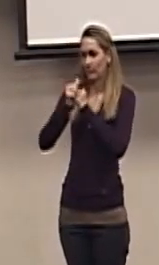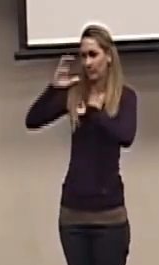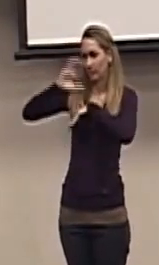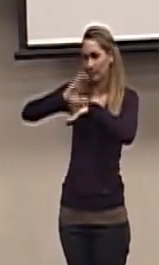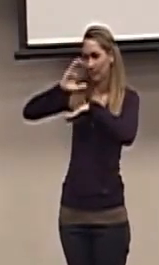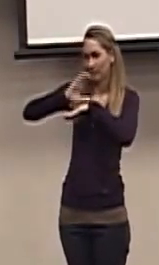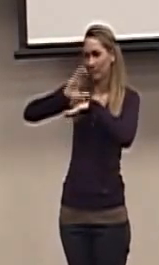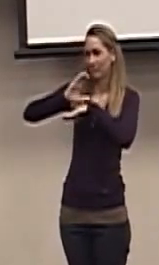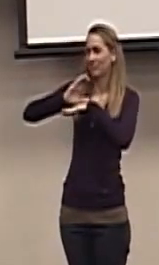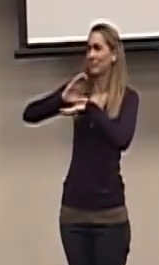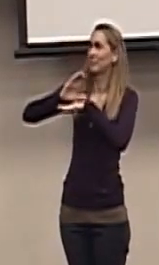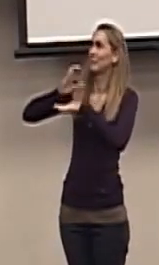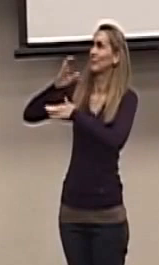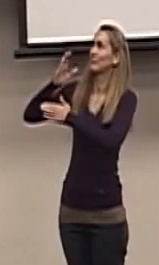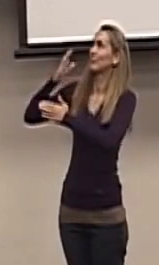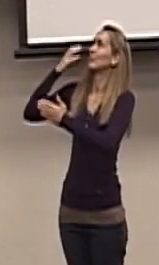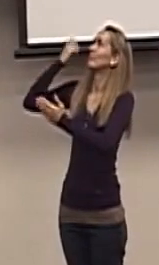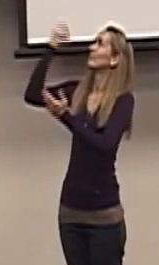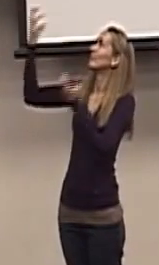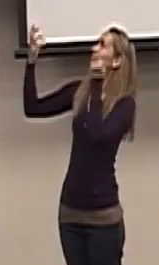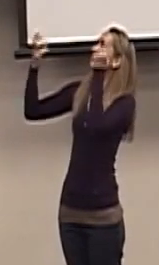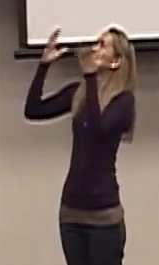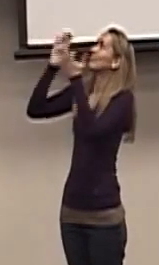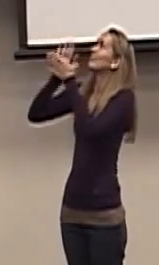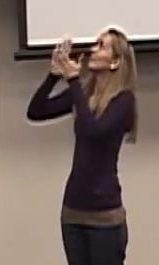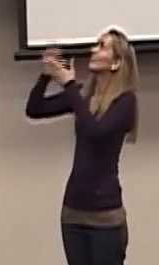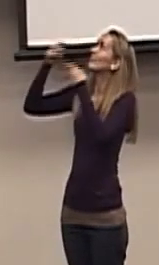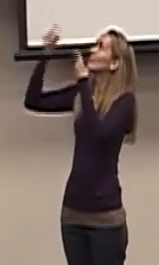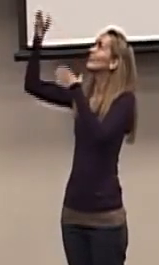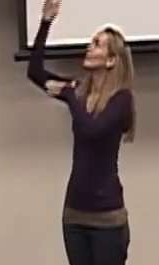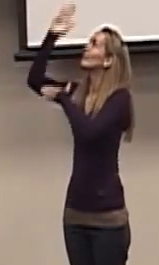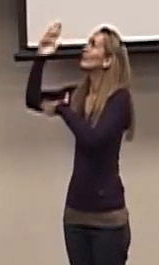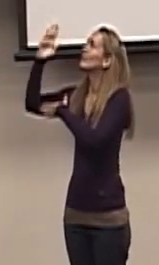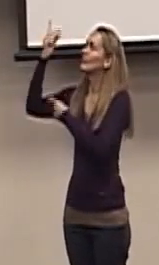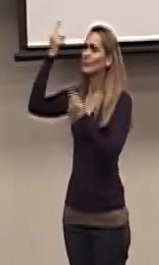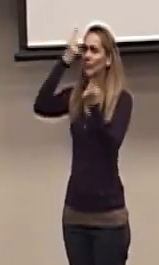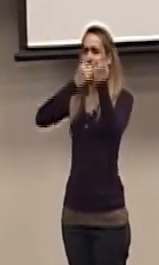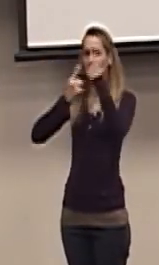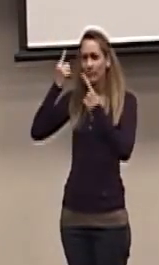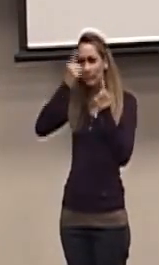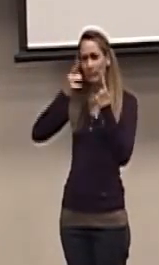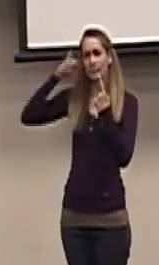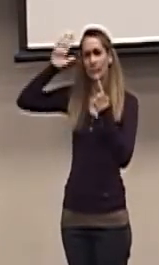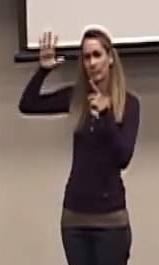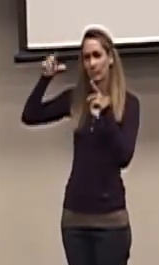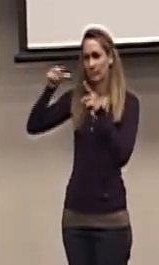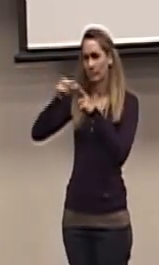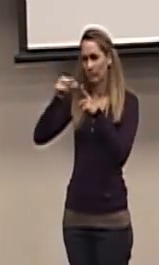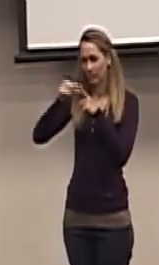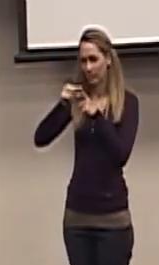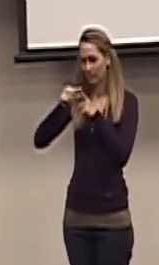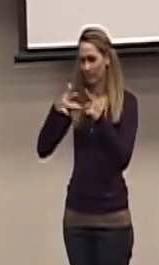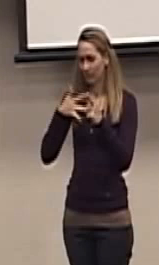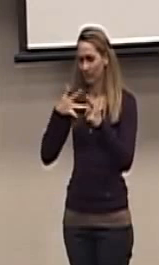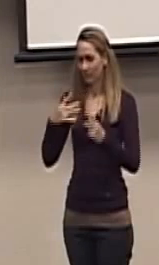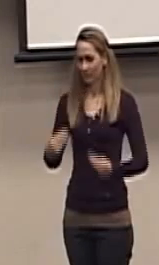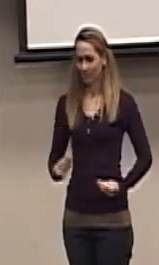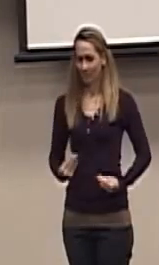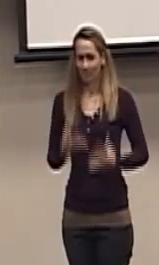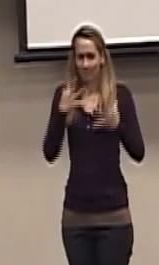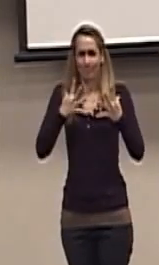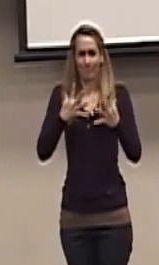praise to our God, to be able to reflect upon His Word, to be encouraged by one